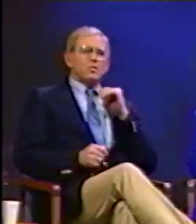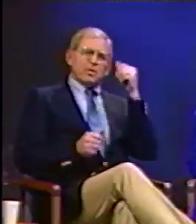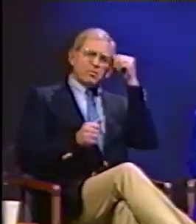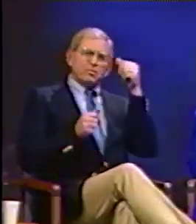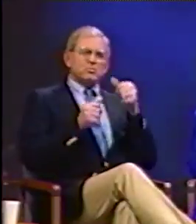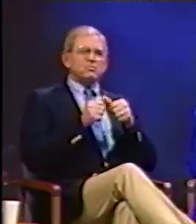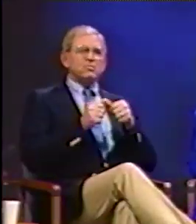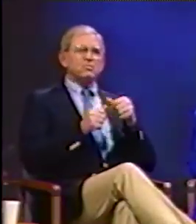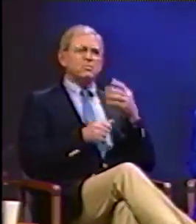developed?